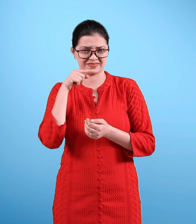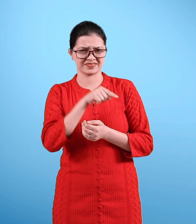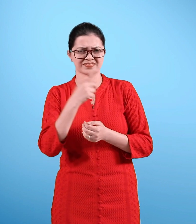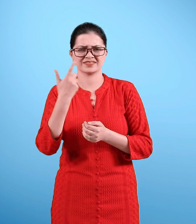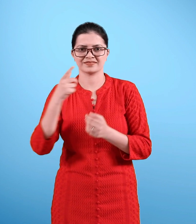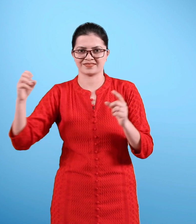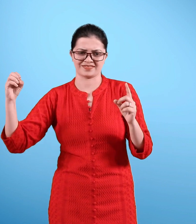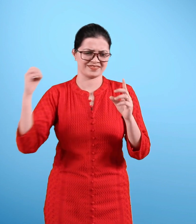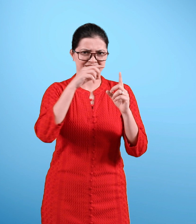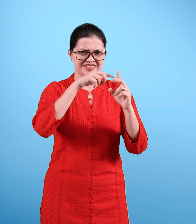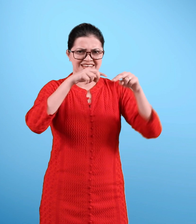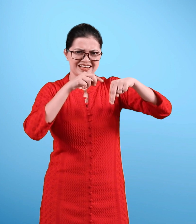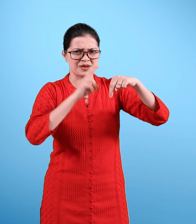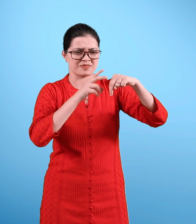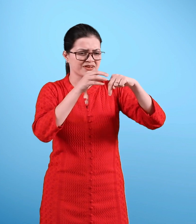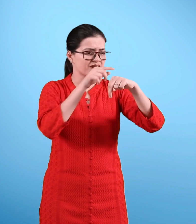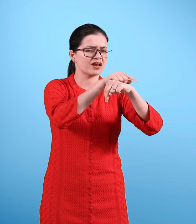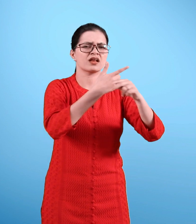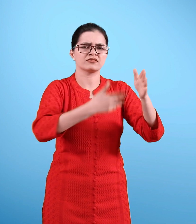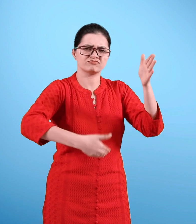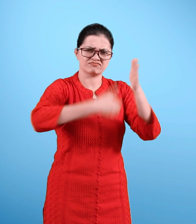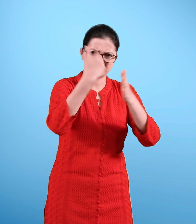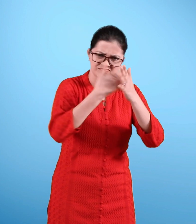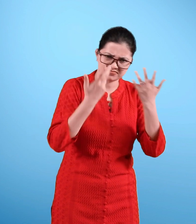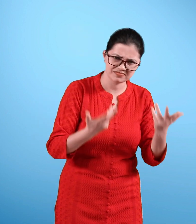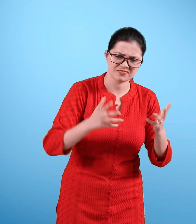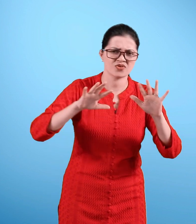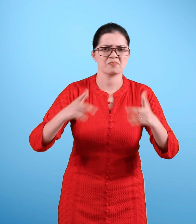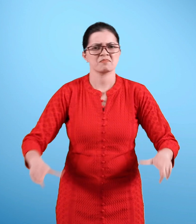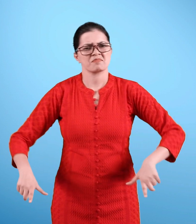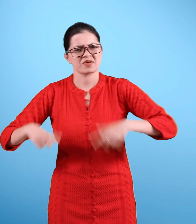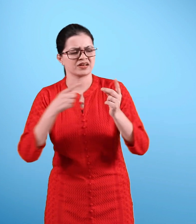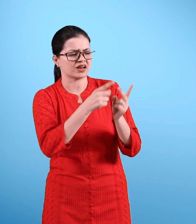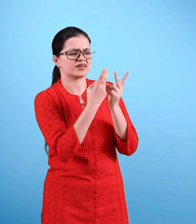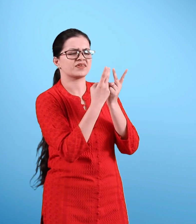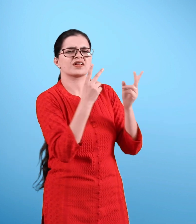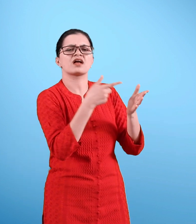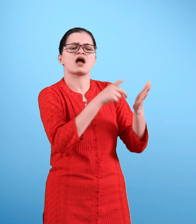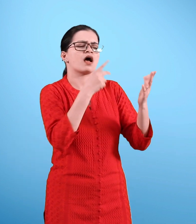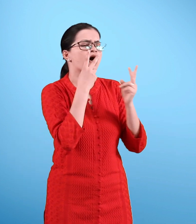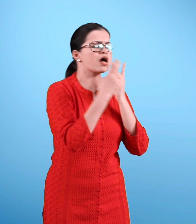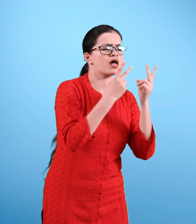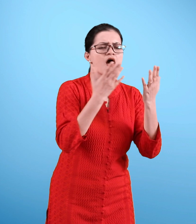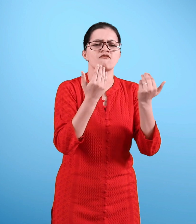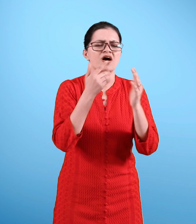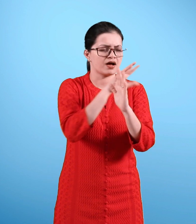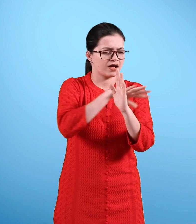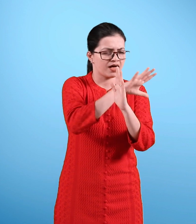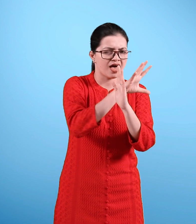The ground, walls of a room, a building, or other such surfaces act as a screen for the shadows you observe